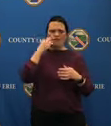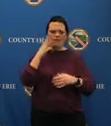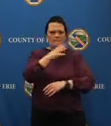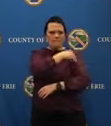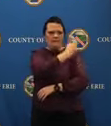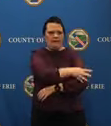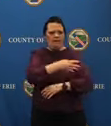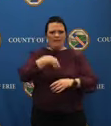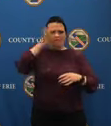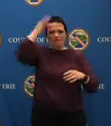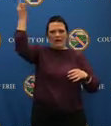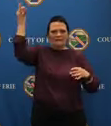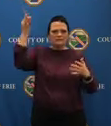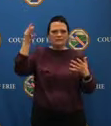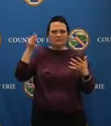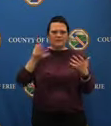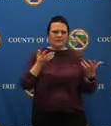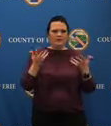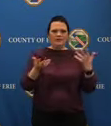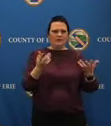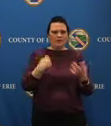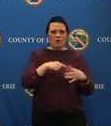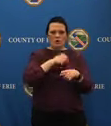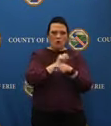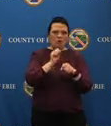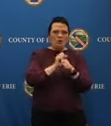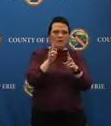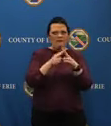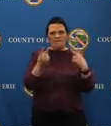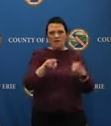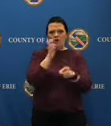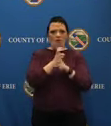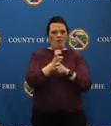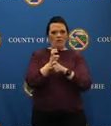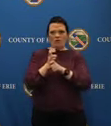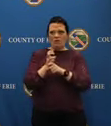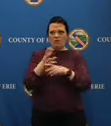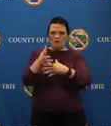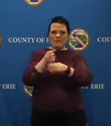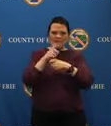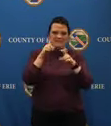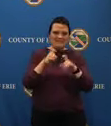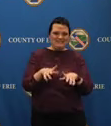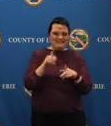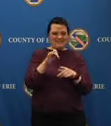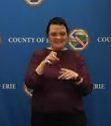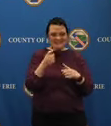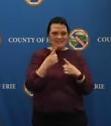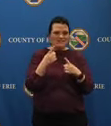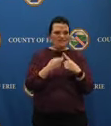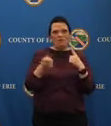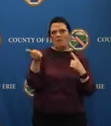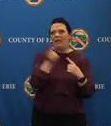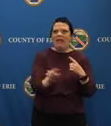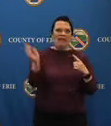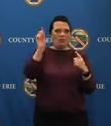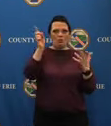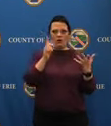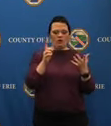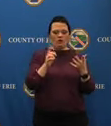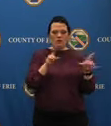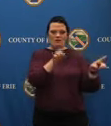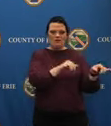and France. So we're working very hard to get test kits from every place we possibly can, but just as much with the PPEs.